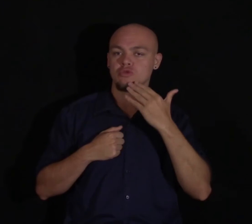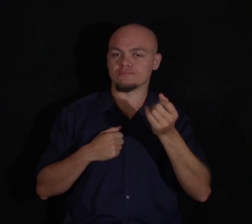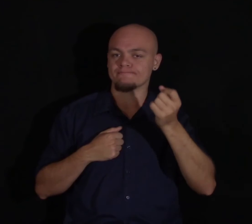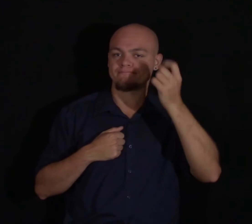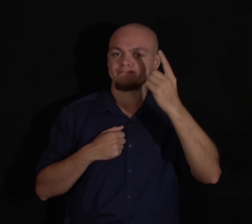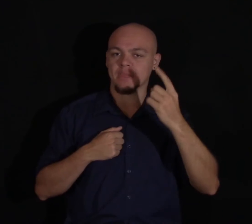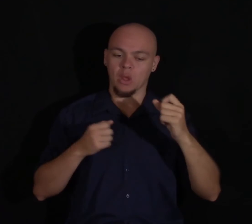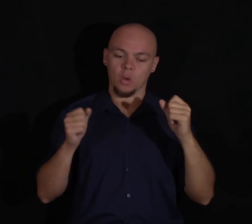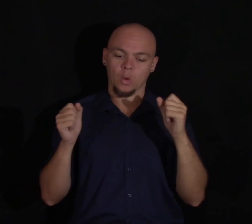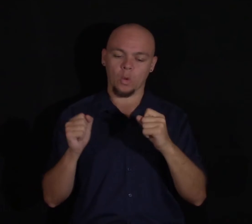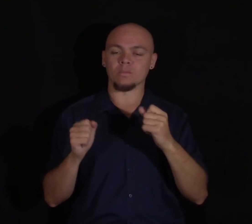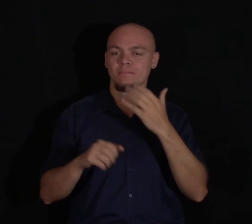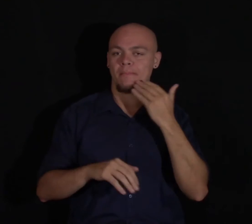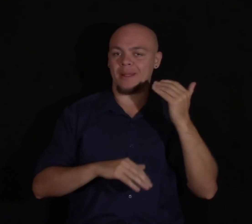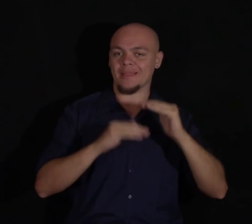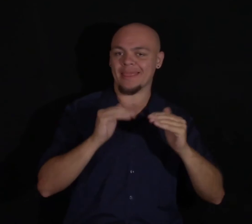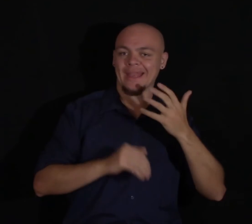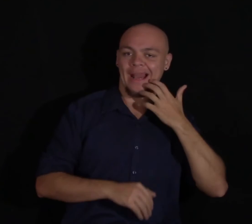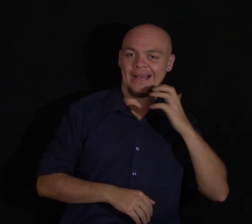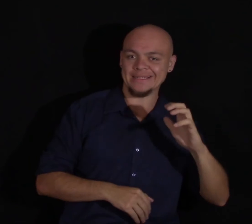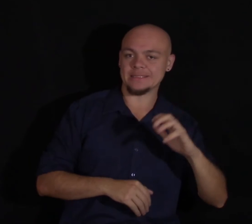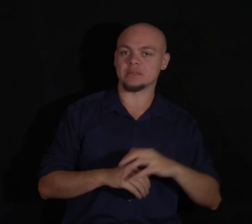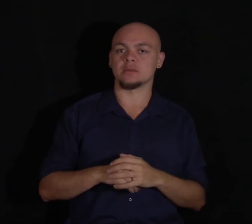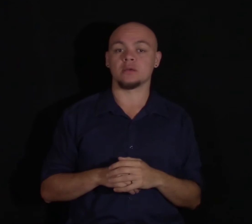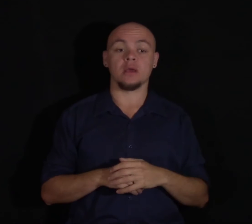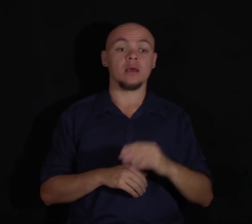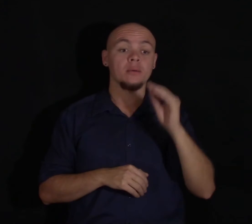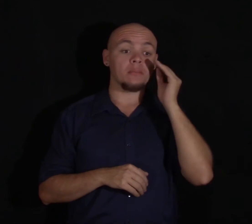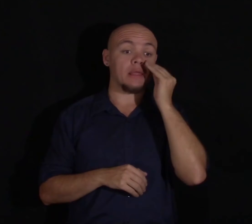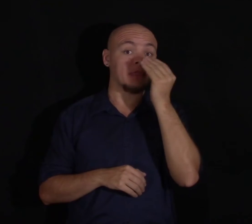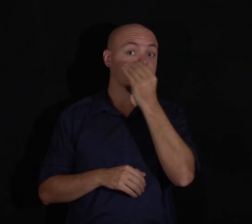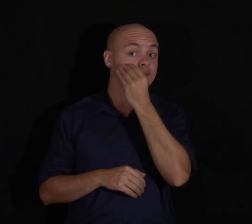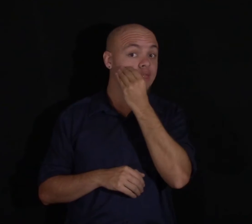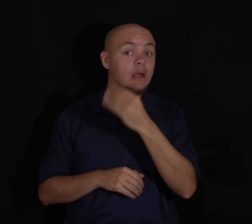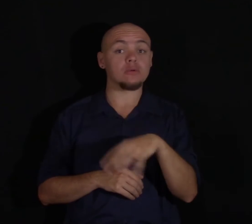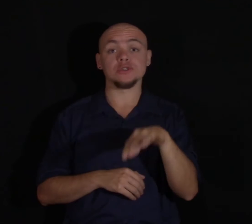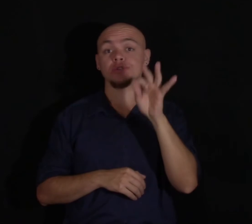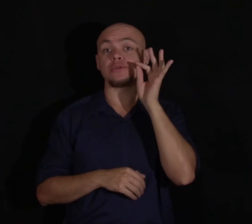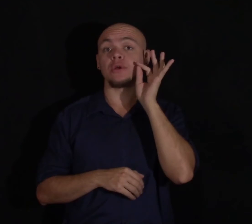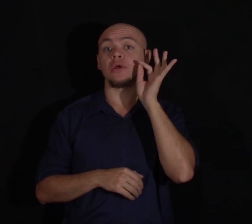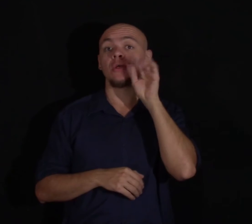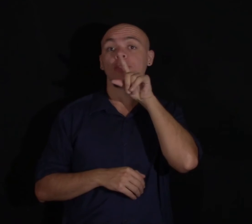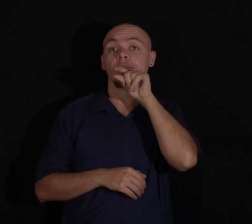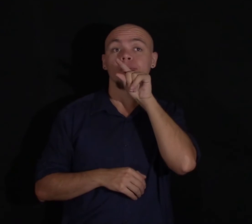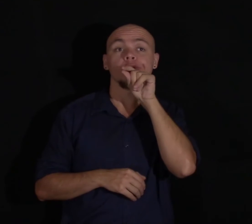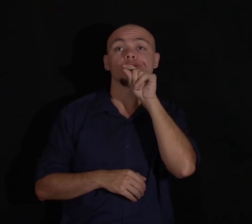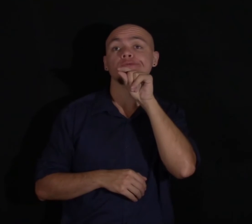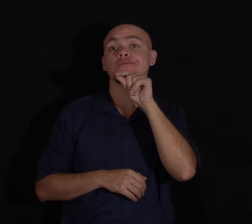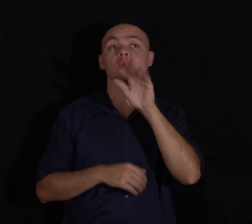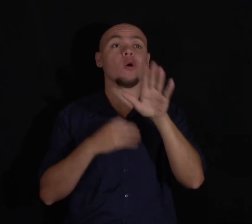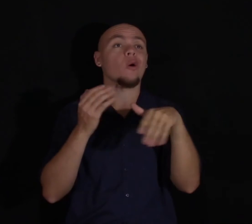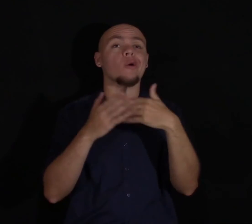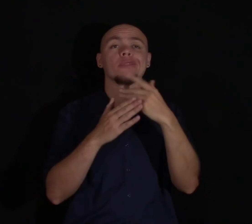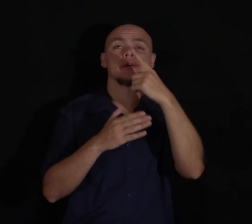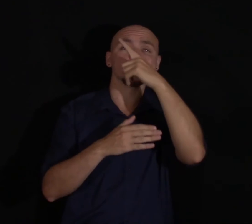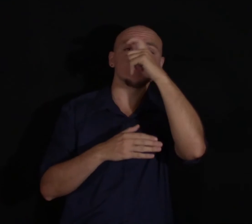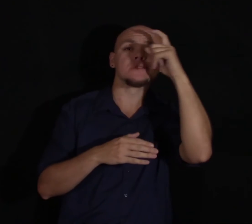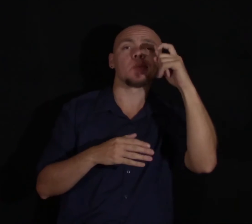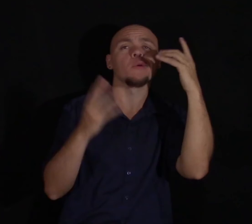my chief delights were the sight of the flowers, the birds, and all the gay apparel of summer. When those deserted me,